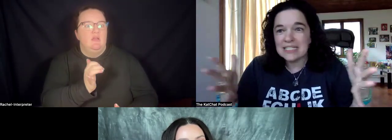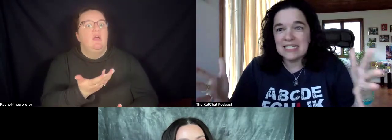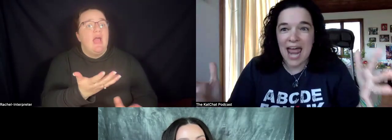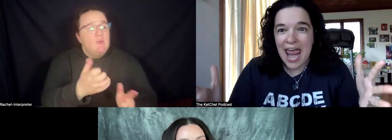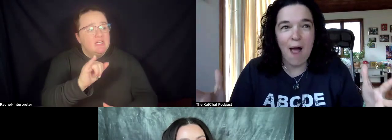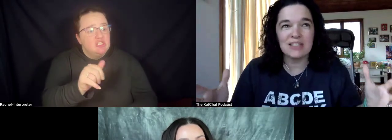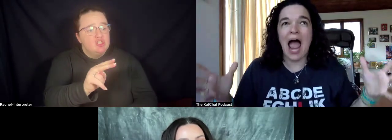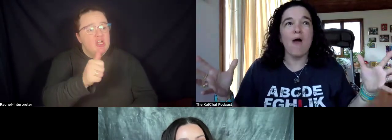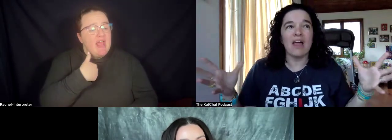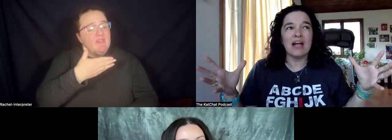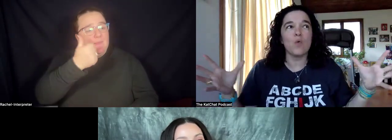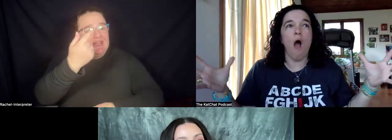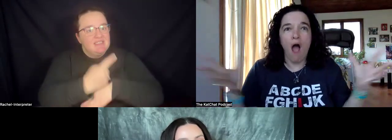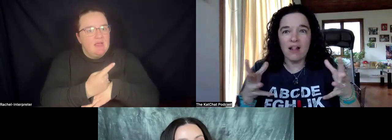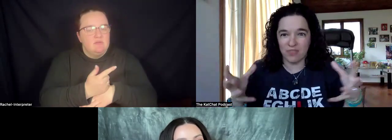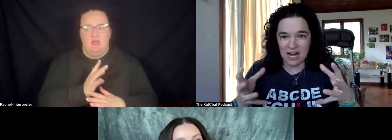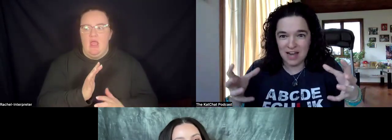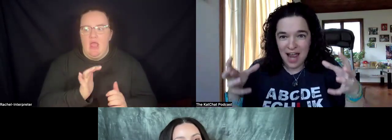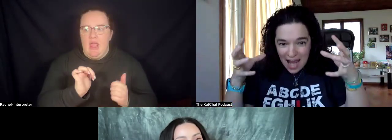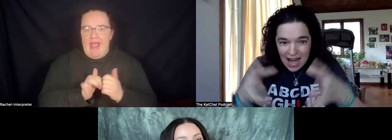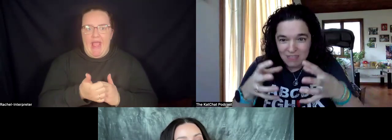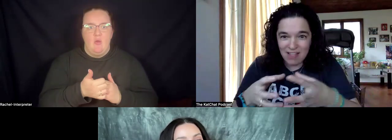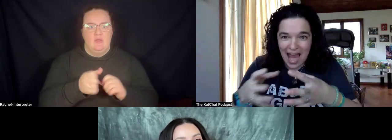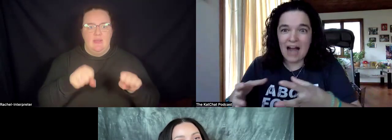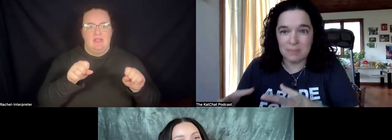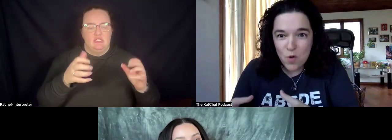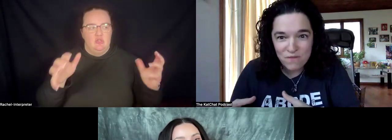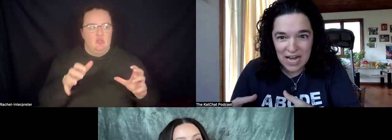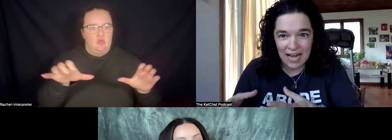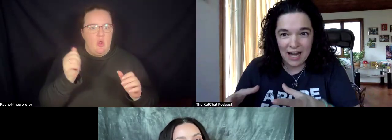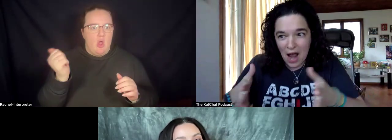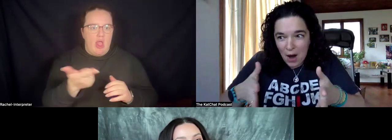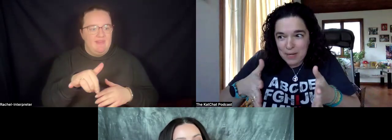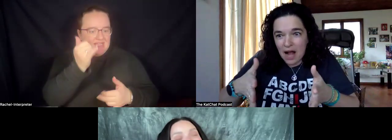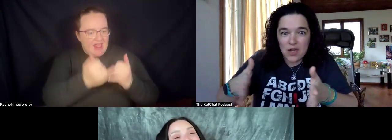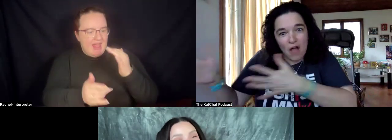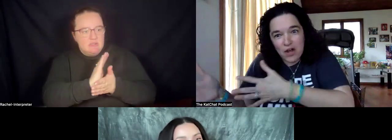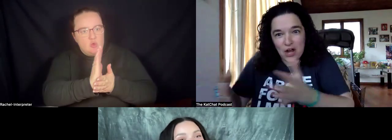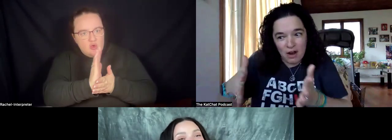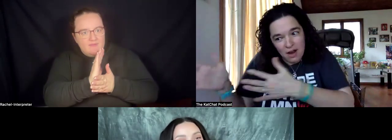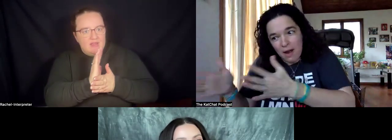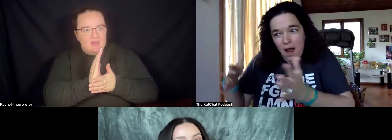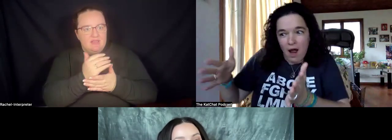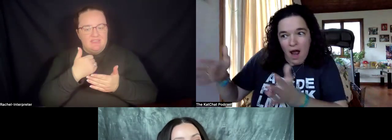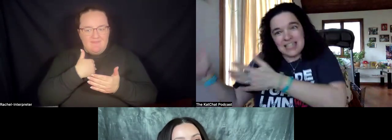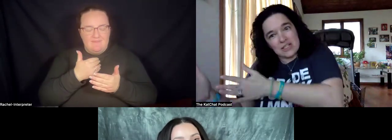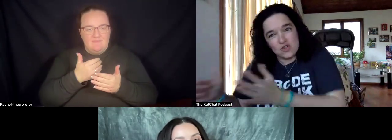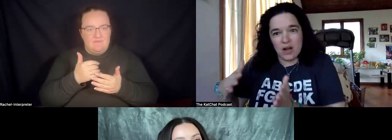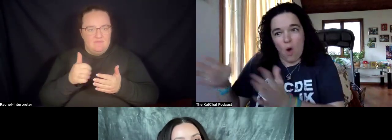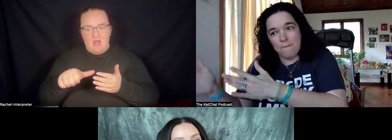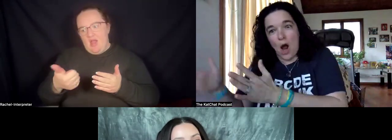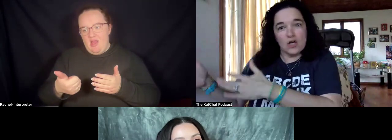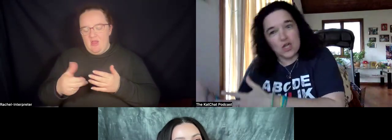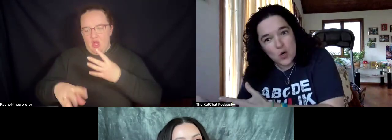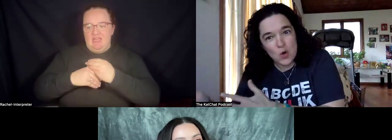have the best day. I was like, how can I do all of this in the last movie? It could be like Hmm. another